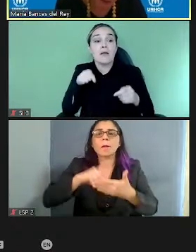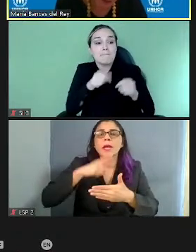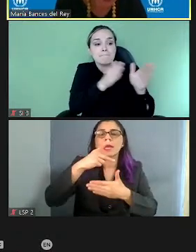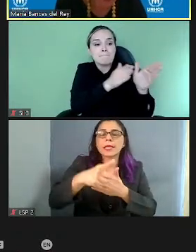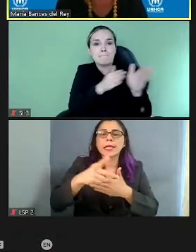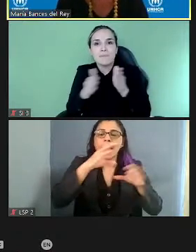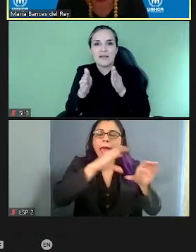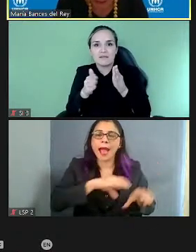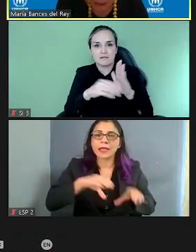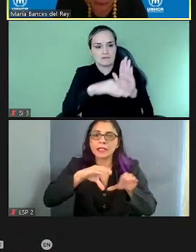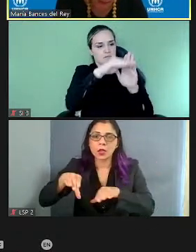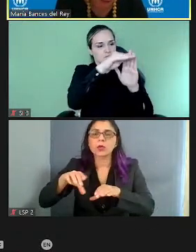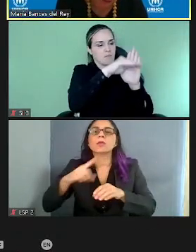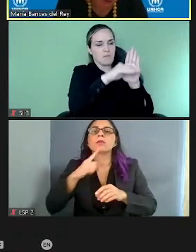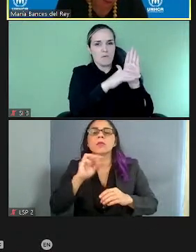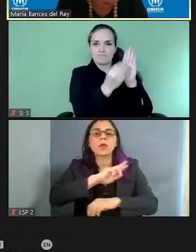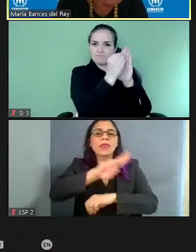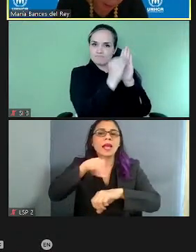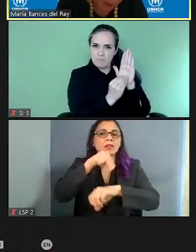um